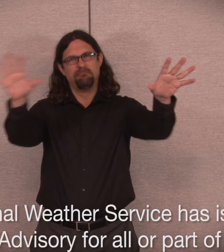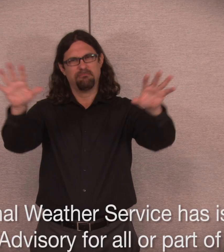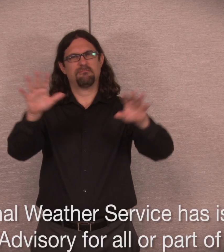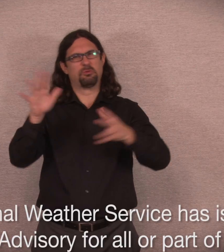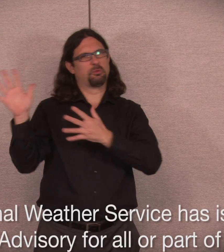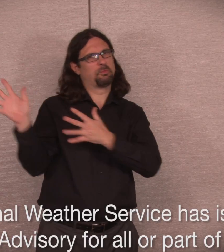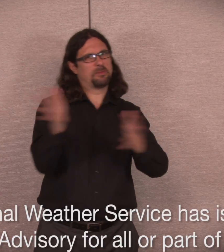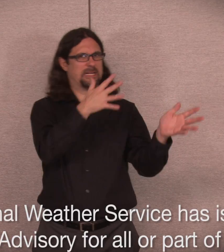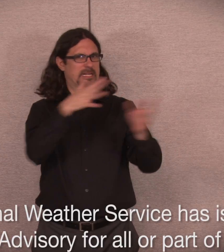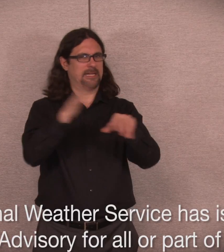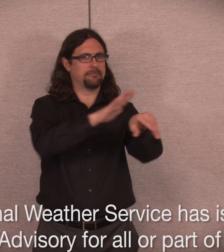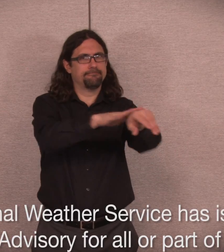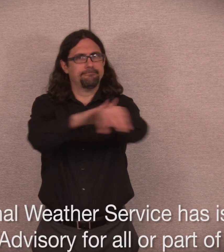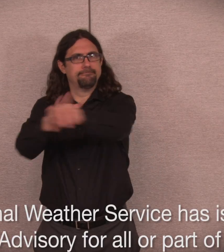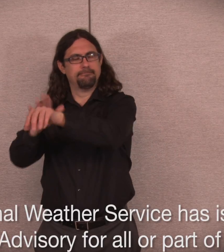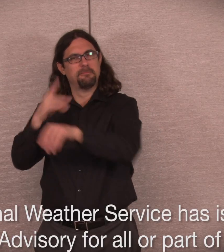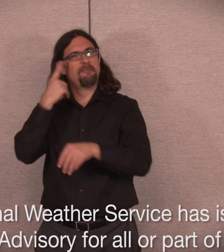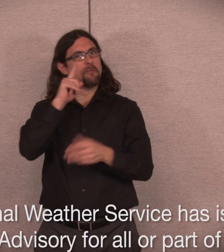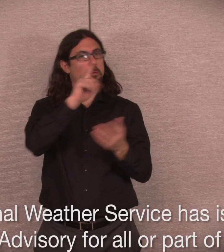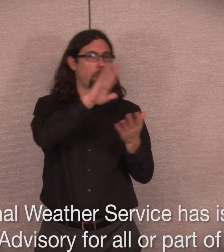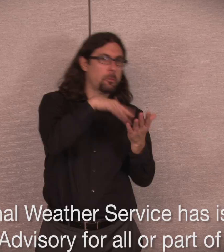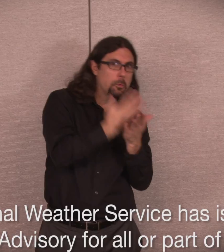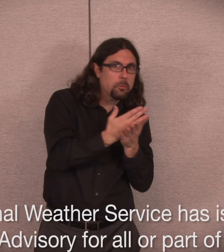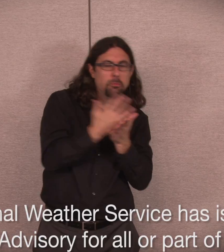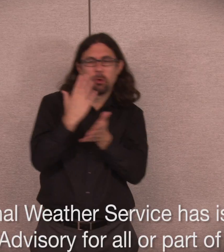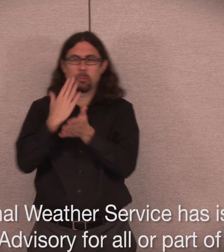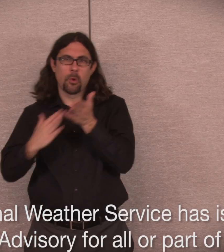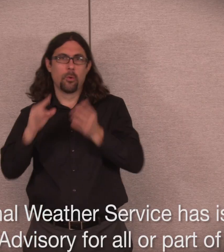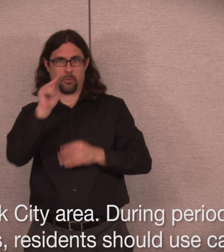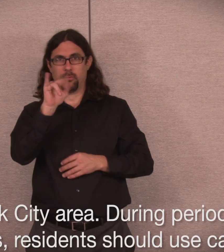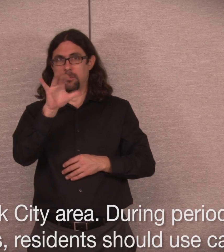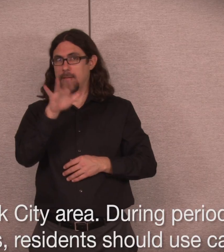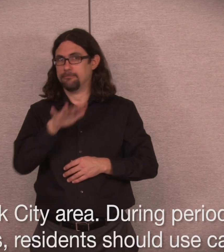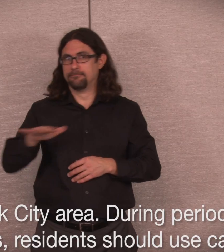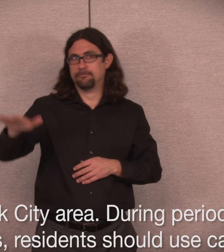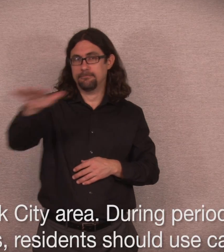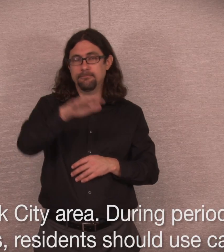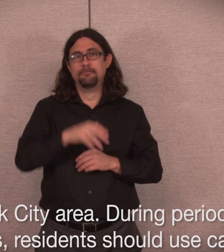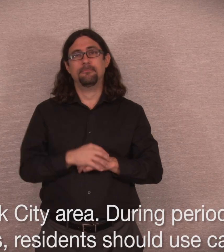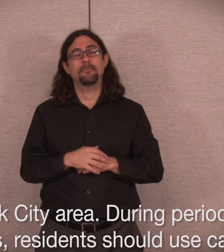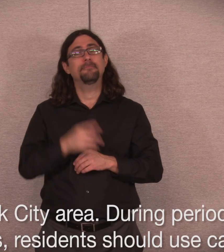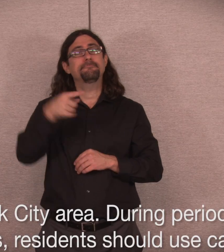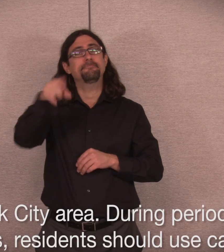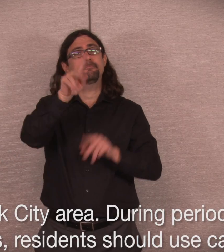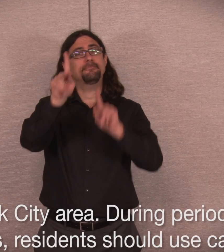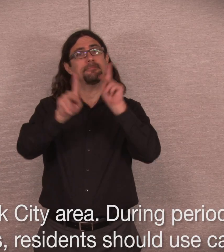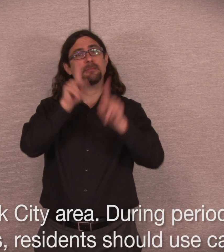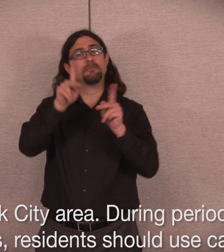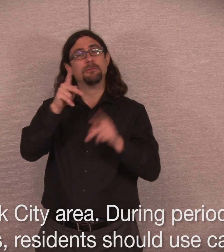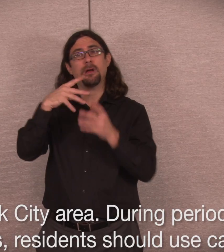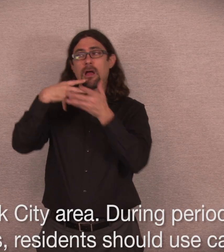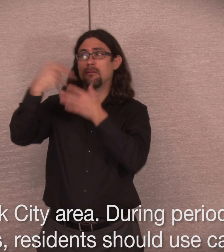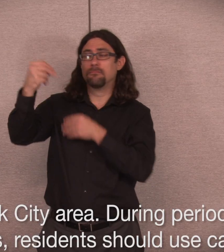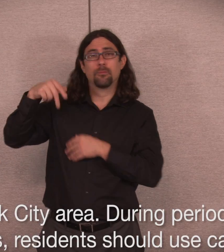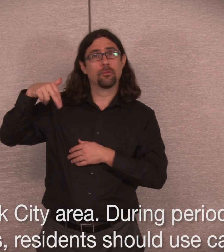The National Weather Service has issued a wind advisory for all or part of the New York City area. During periods of high